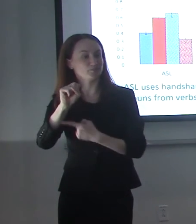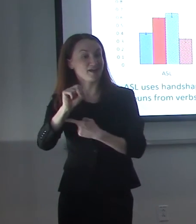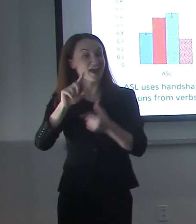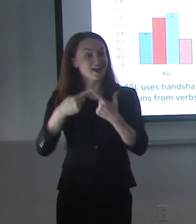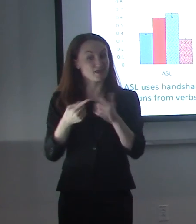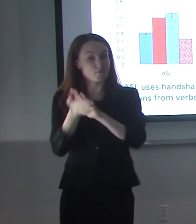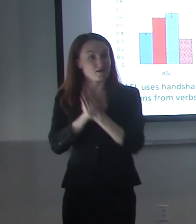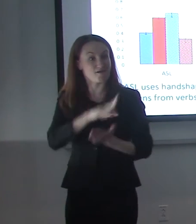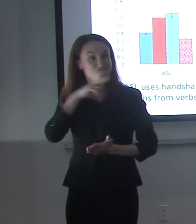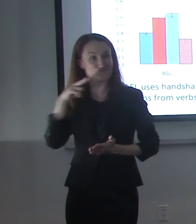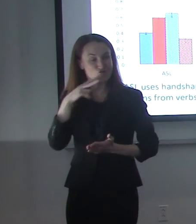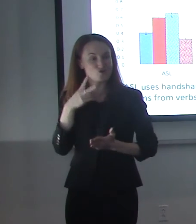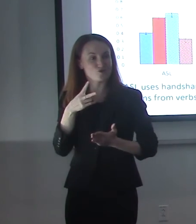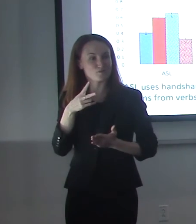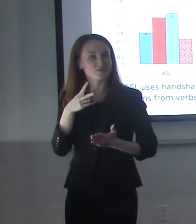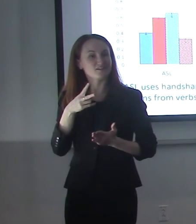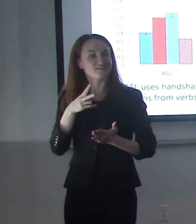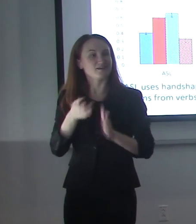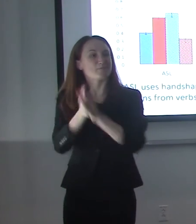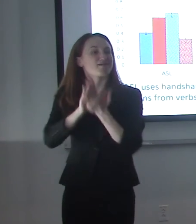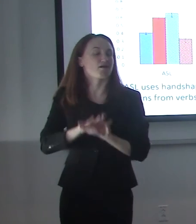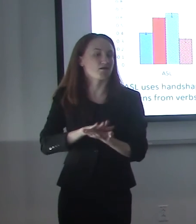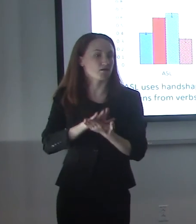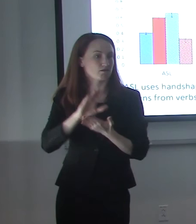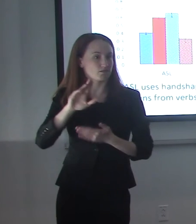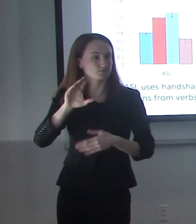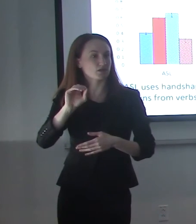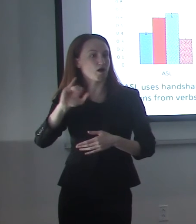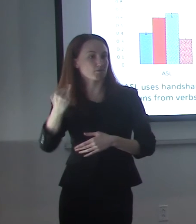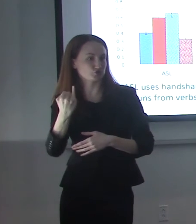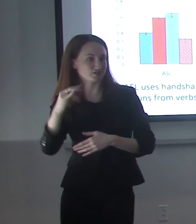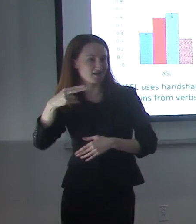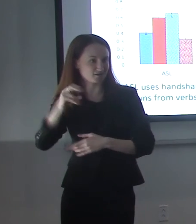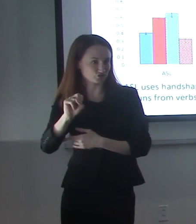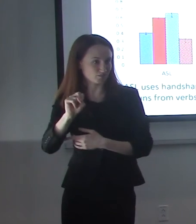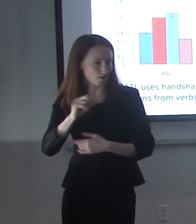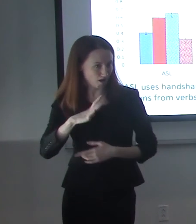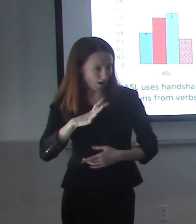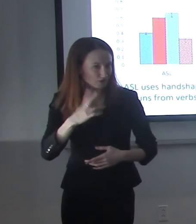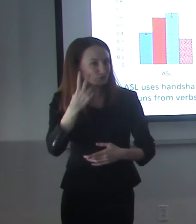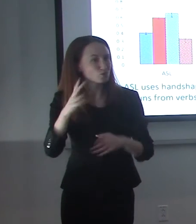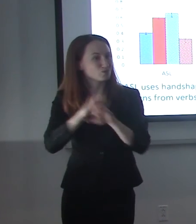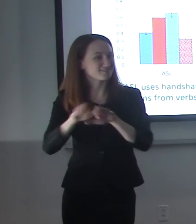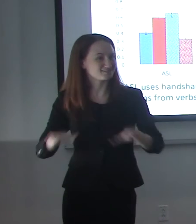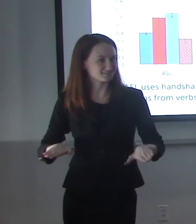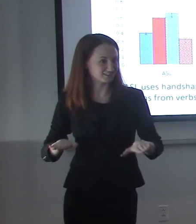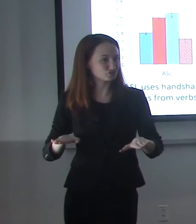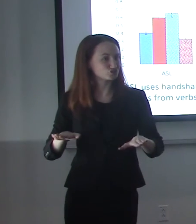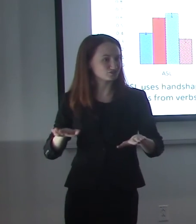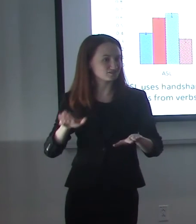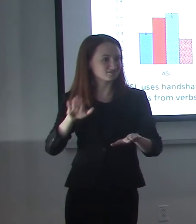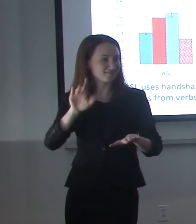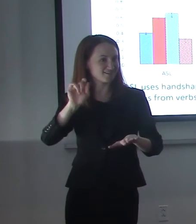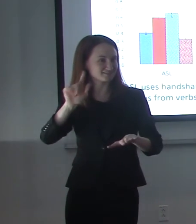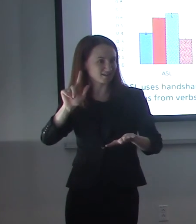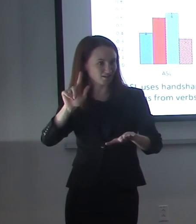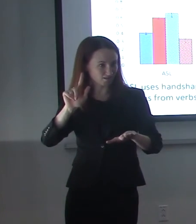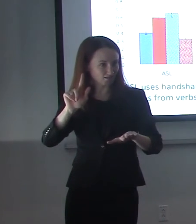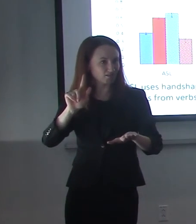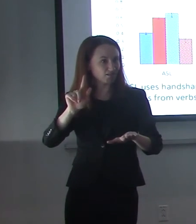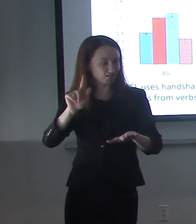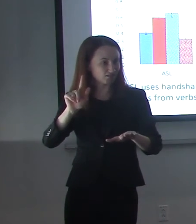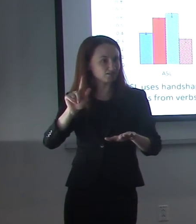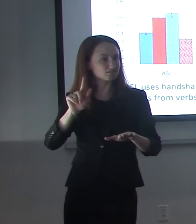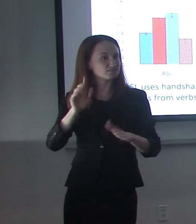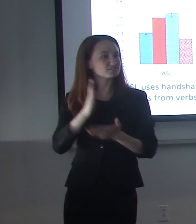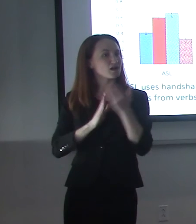the preference for the handling handshake. So you actually get a handshake distinction for nouns and verbs in ASL that is sort of interesting,